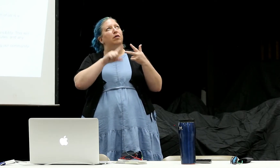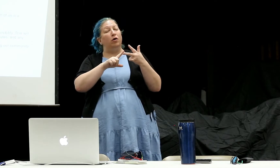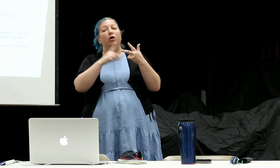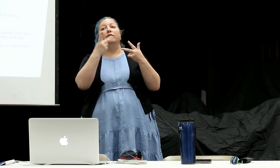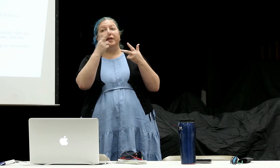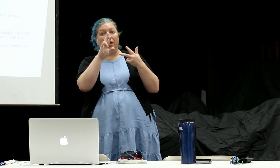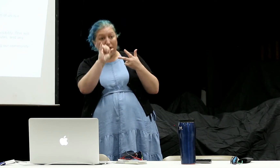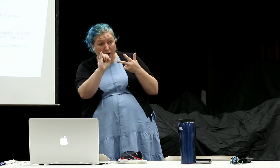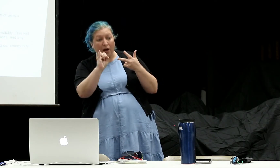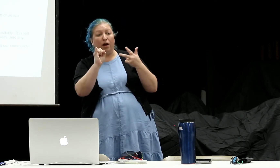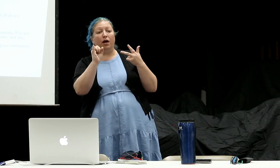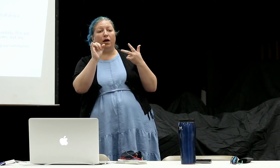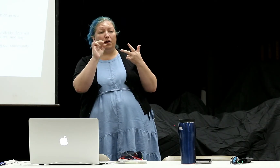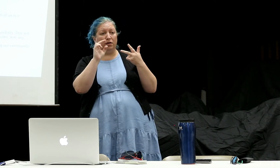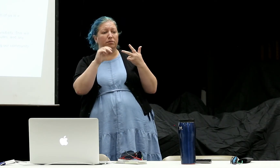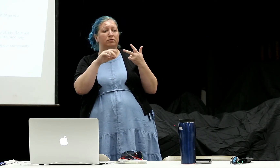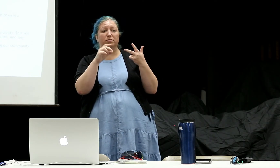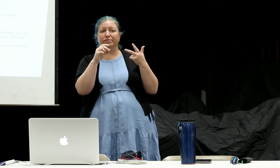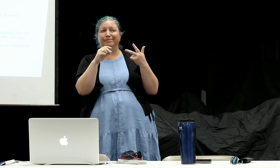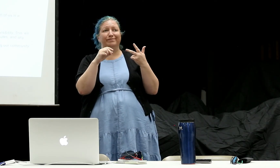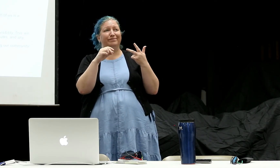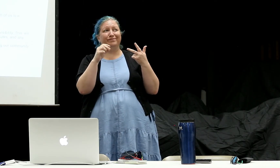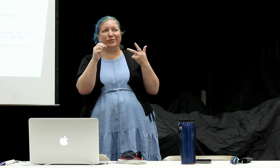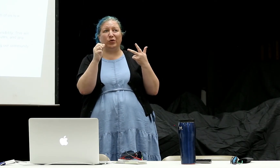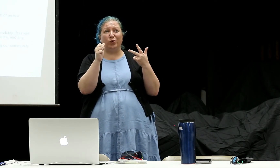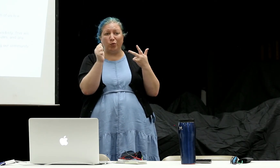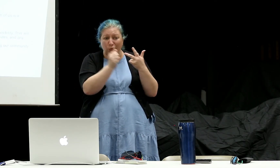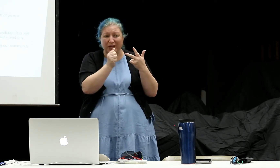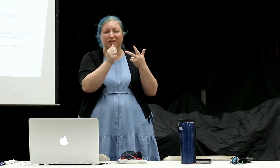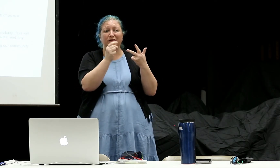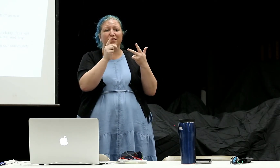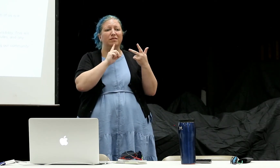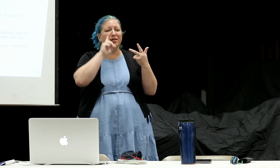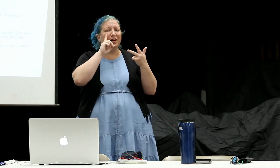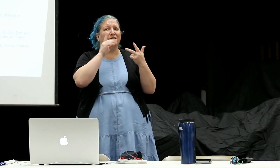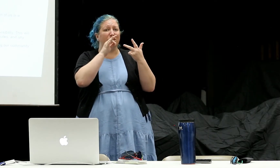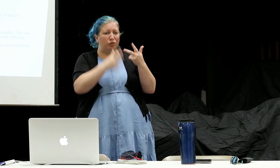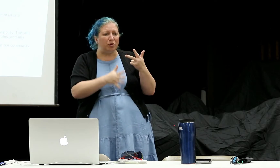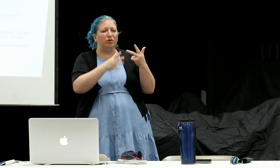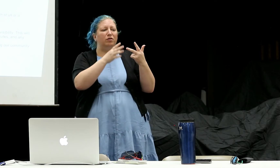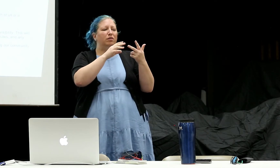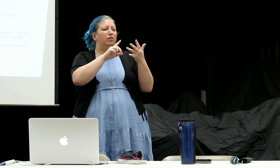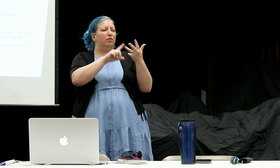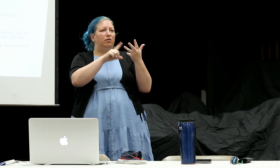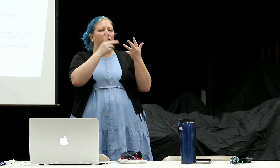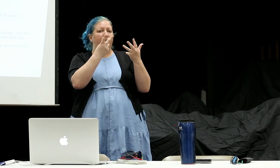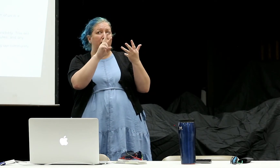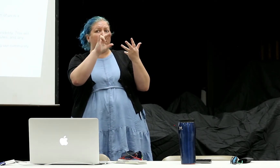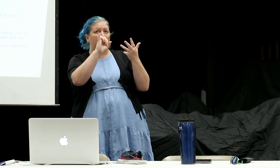your comments and make sure that, things are handled appropriately. What other comments are out there?